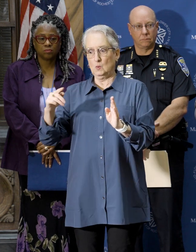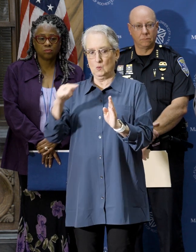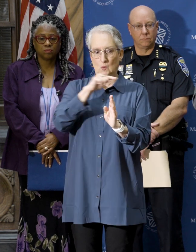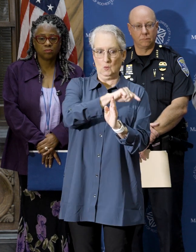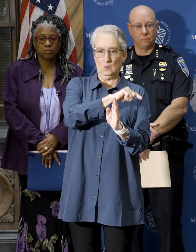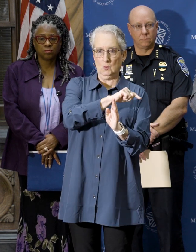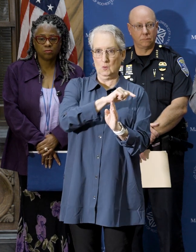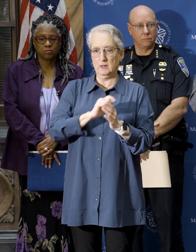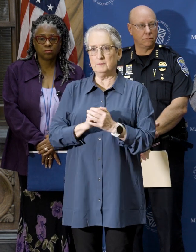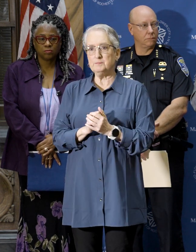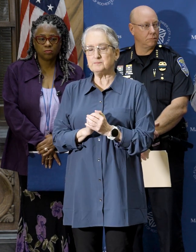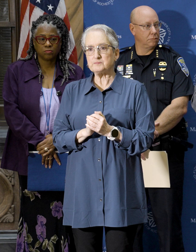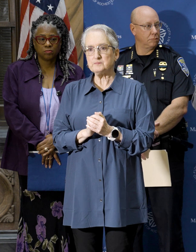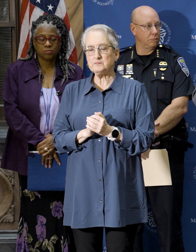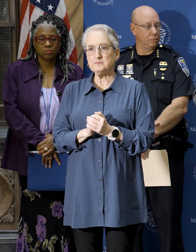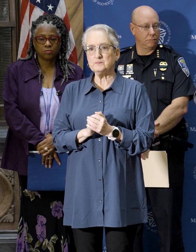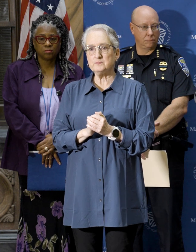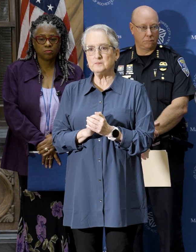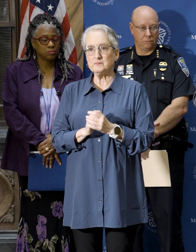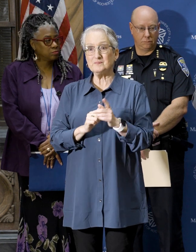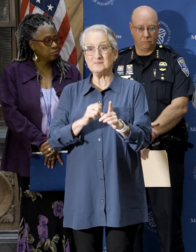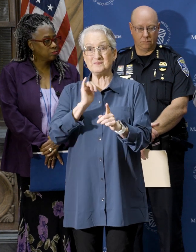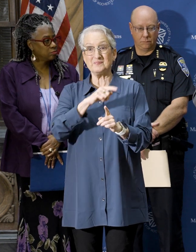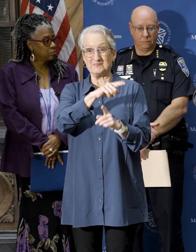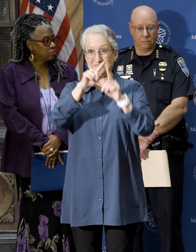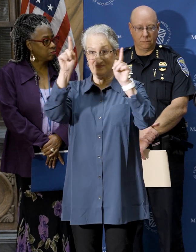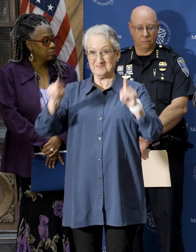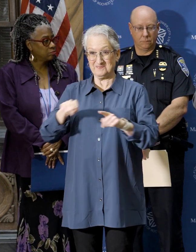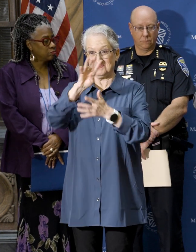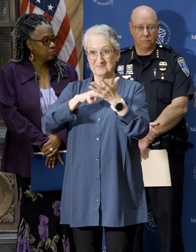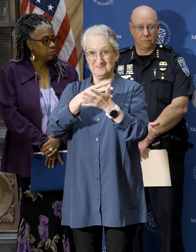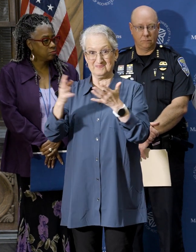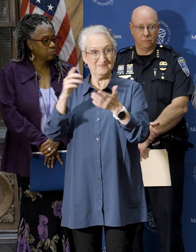If you look at that chart over there by